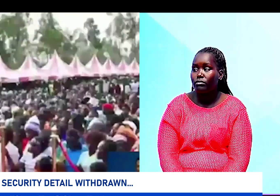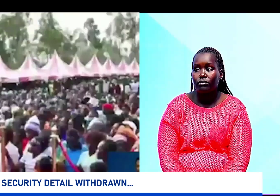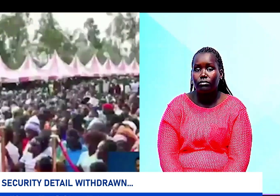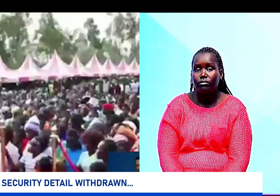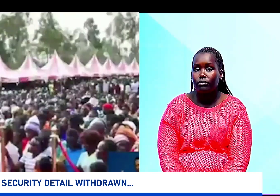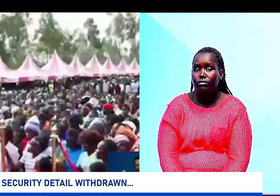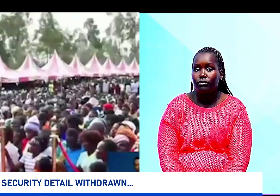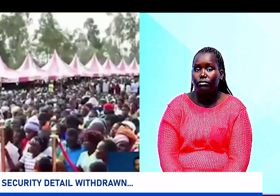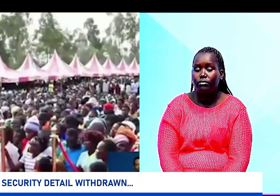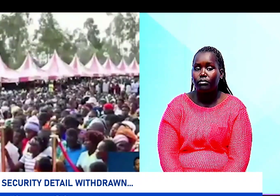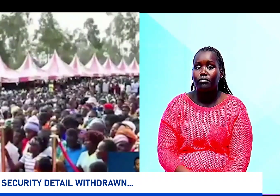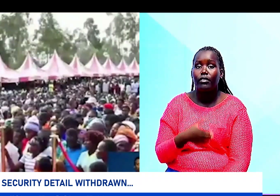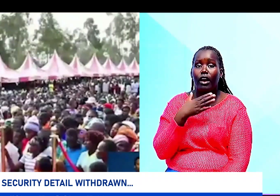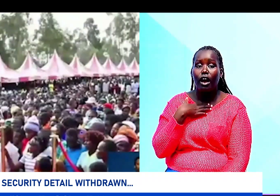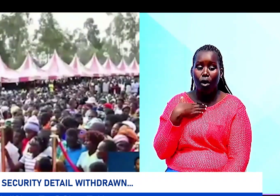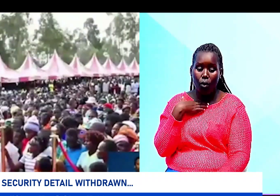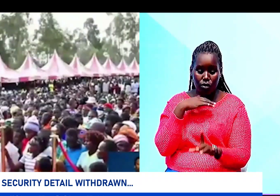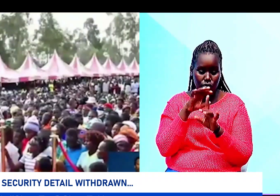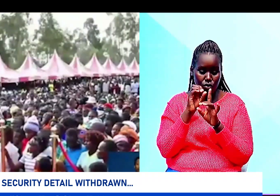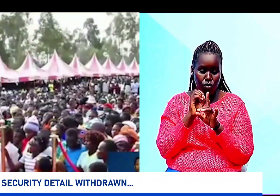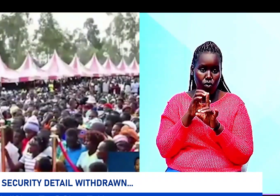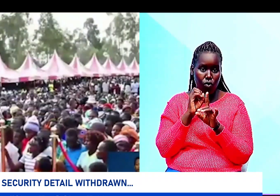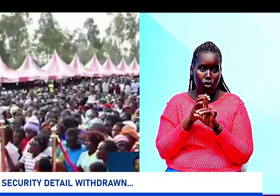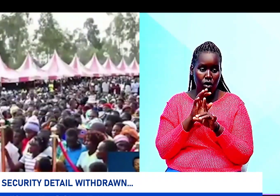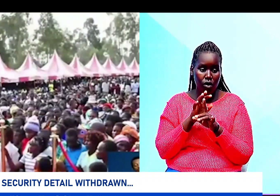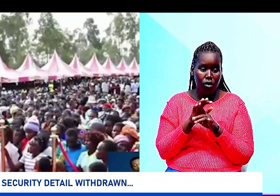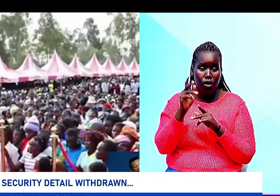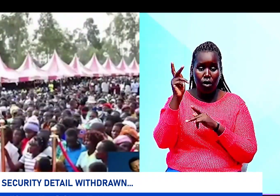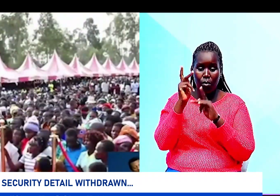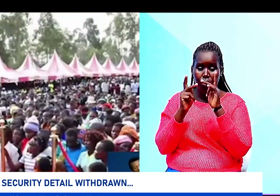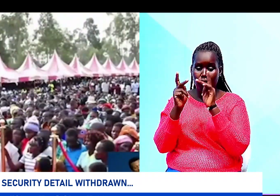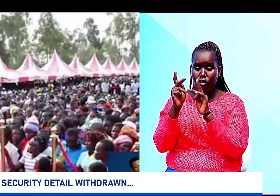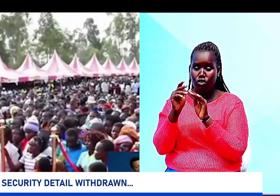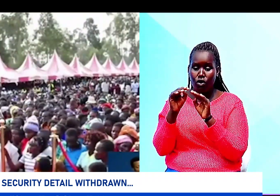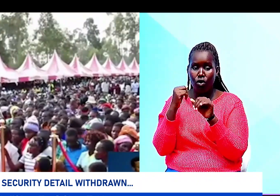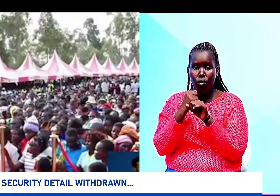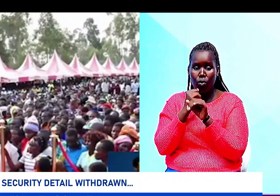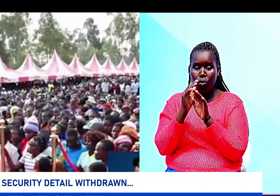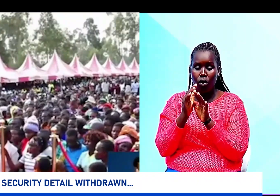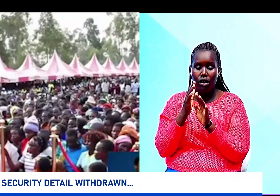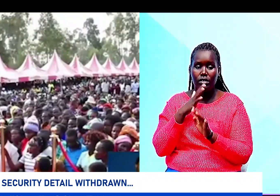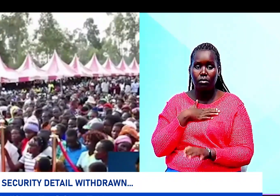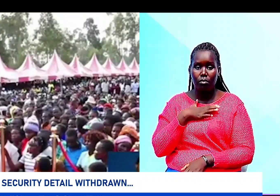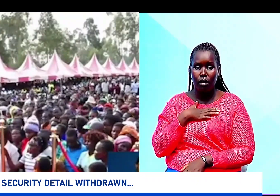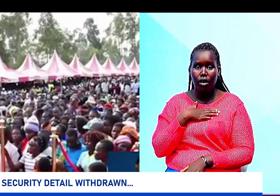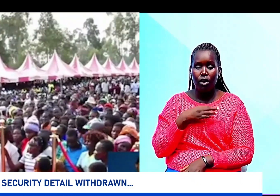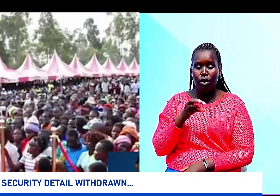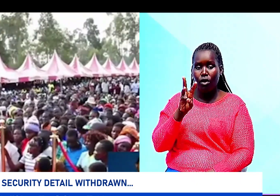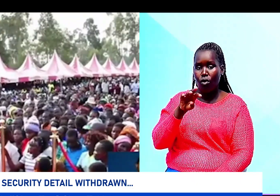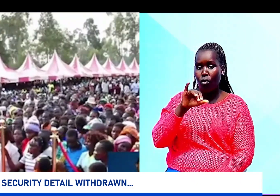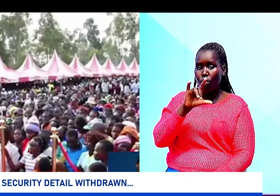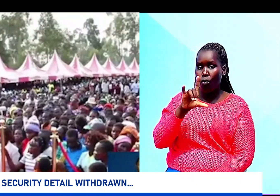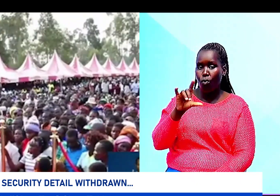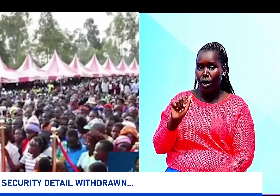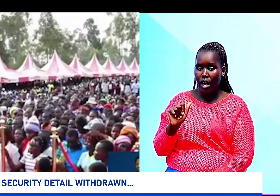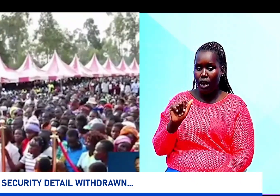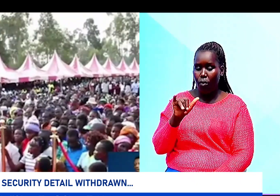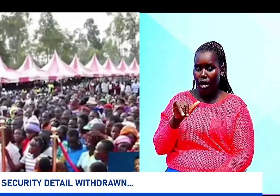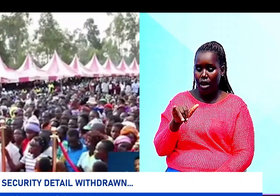I want to advise my professional colleagues, William Mutunga, mwalimu wangu, na Maraga. You